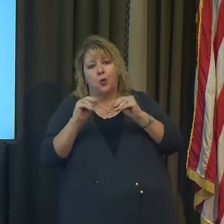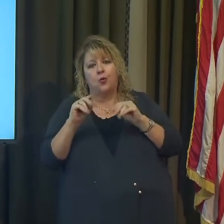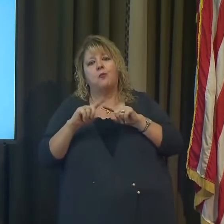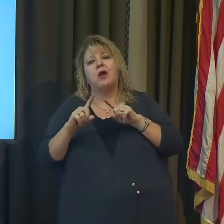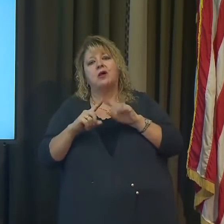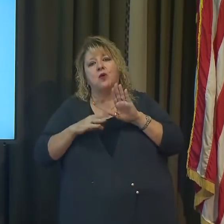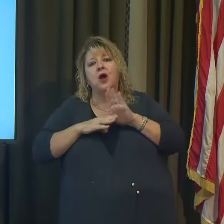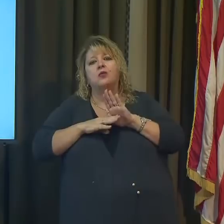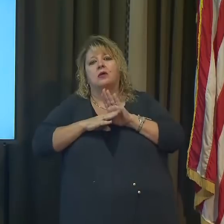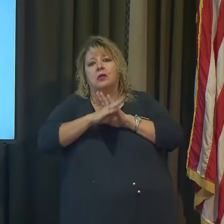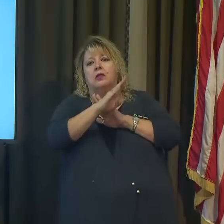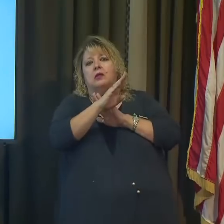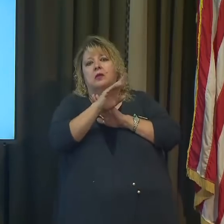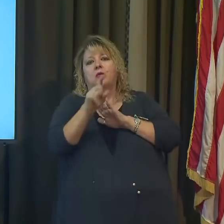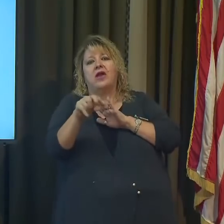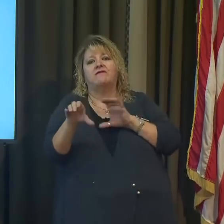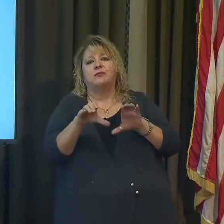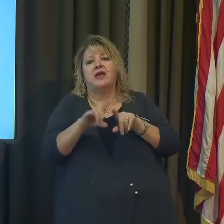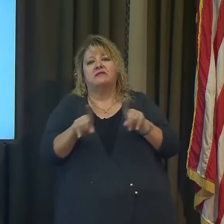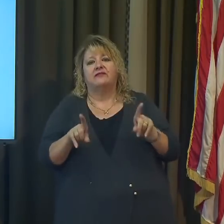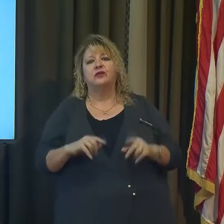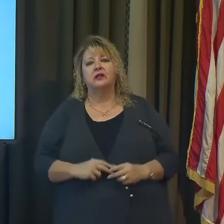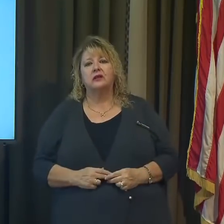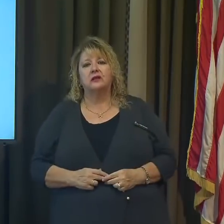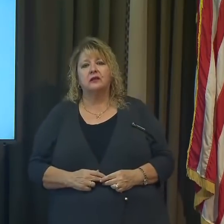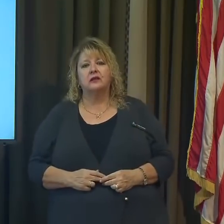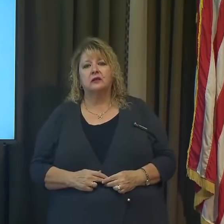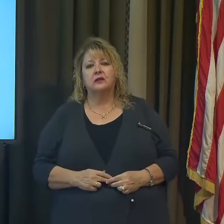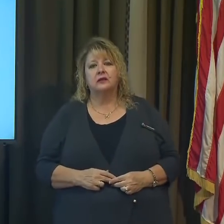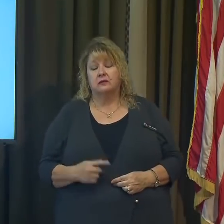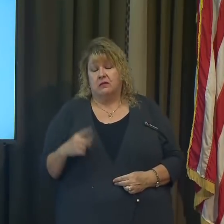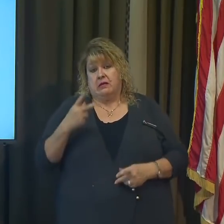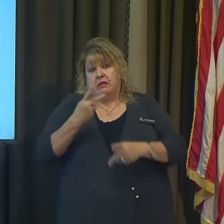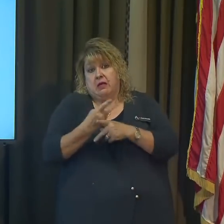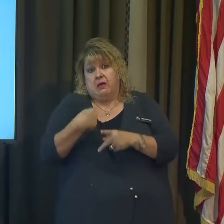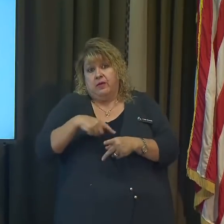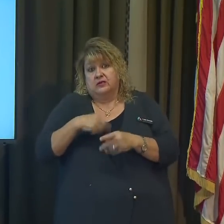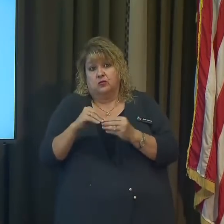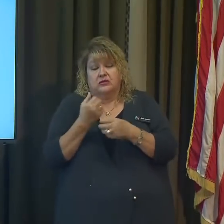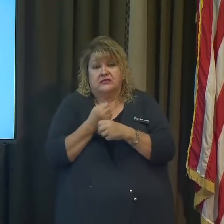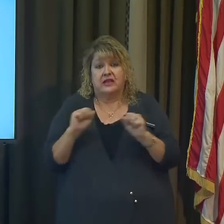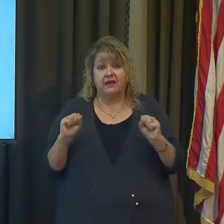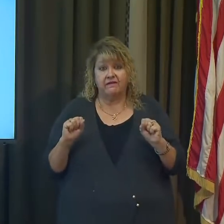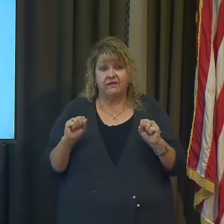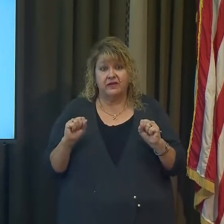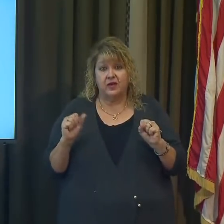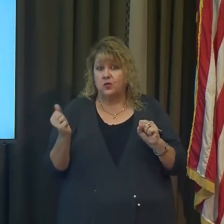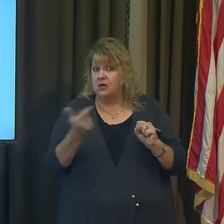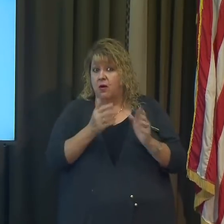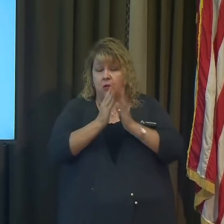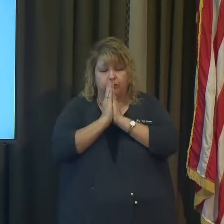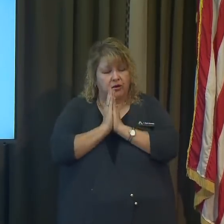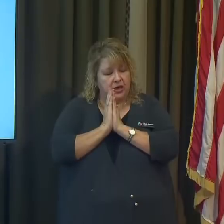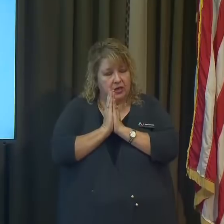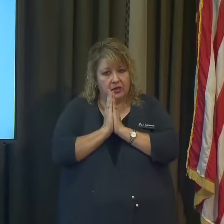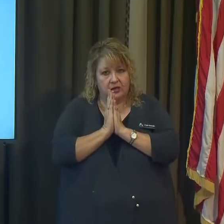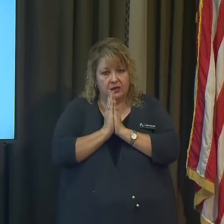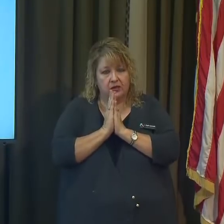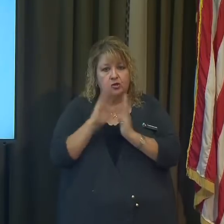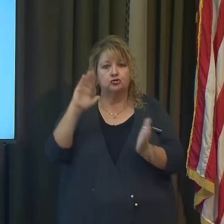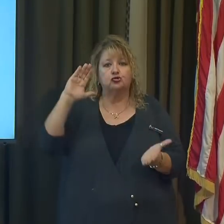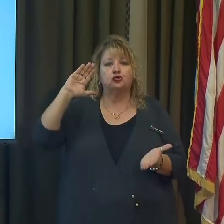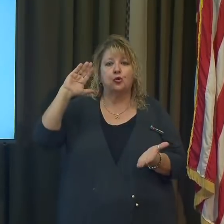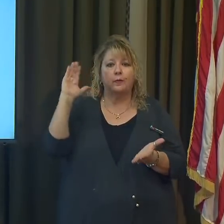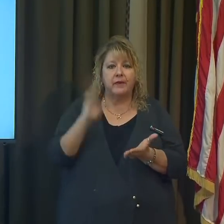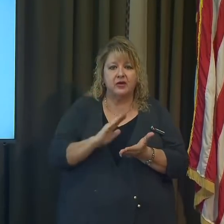we need to be acting differently. And these will keep us all safer, and hopefully we all pray on this, minimize as much